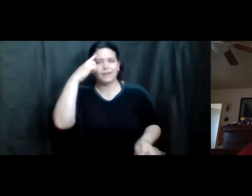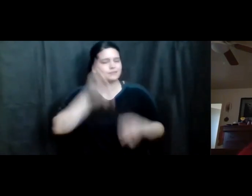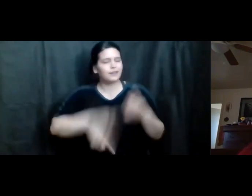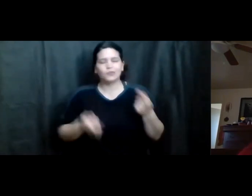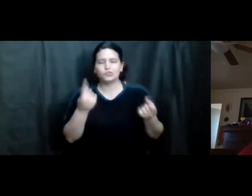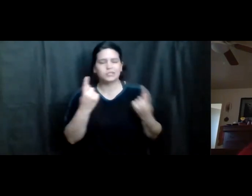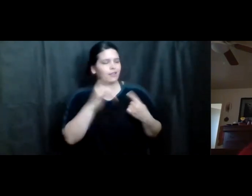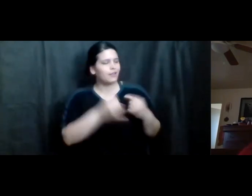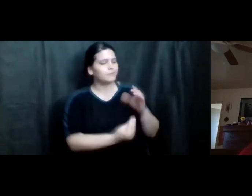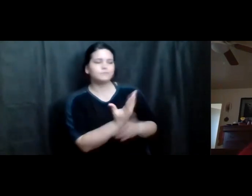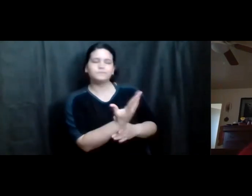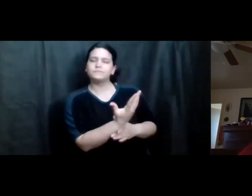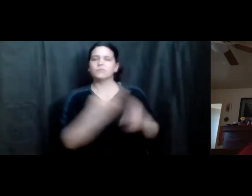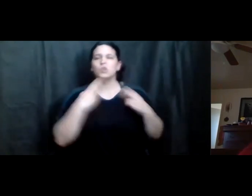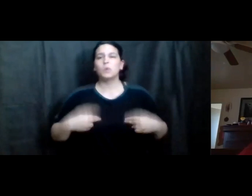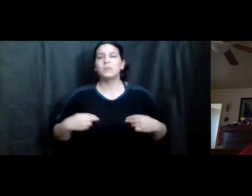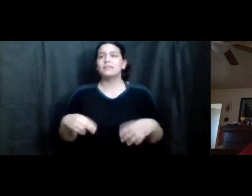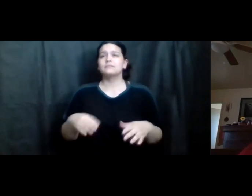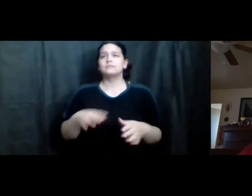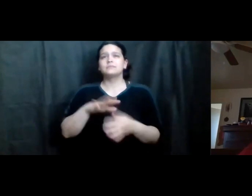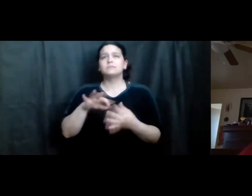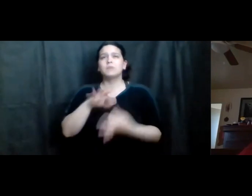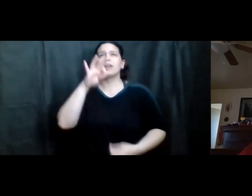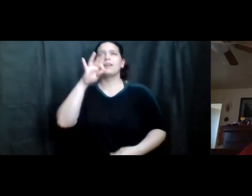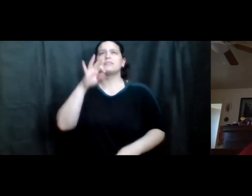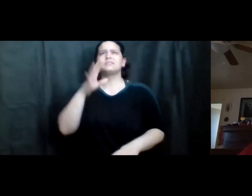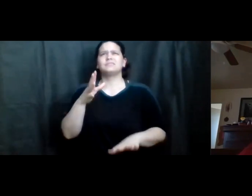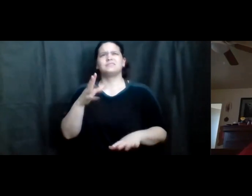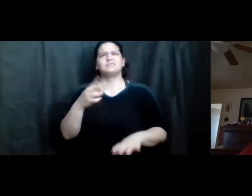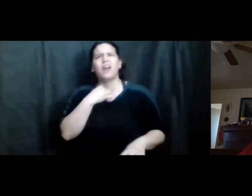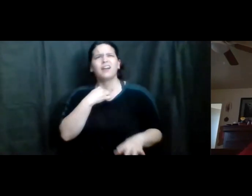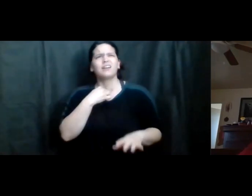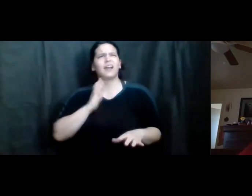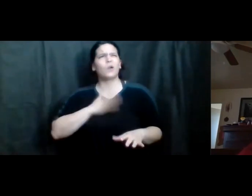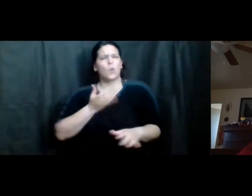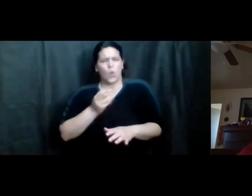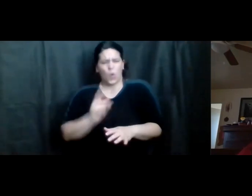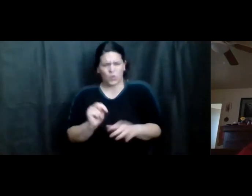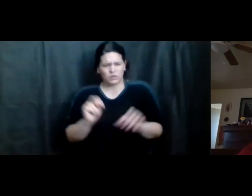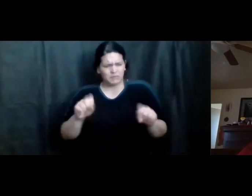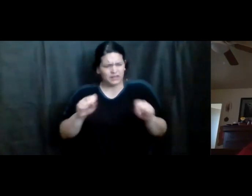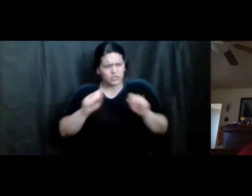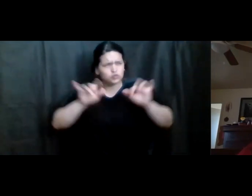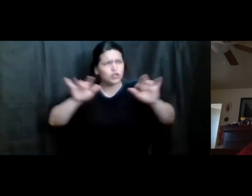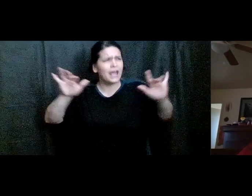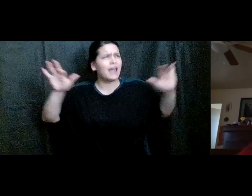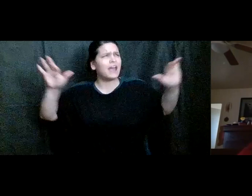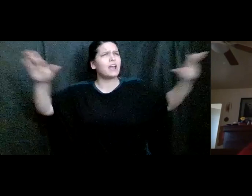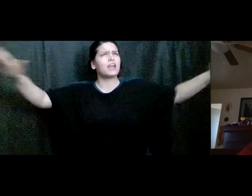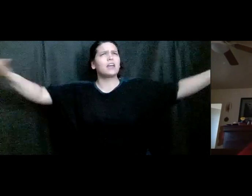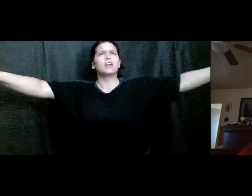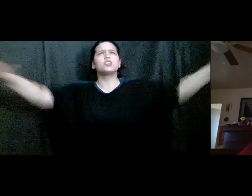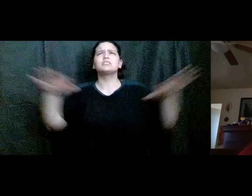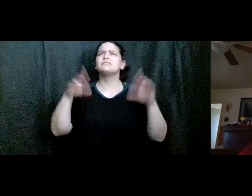spirit is constrained and our own tendrils search the limits of false boundaries. We can only learn how